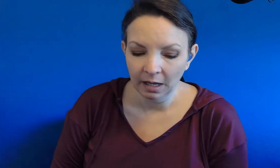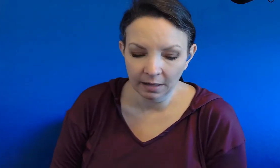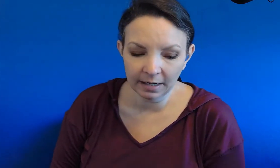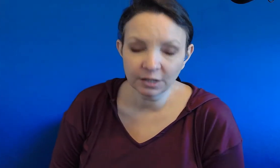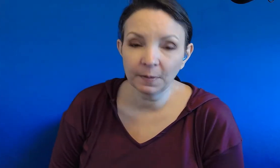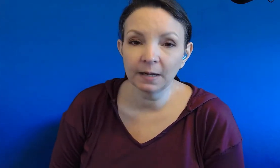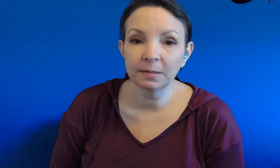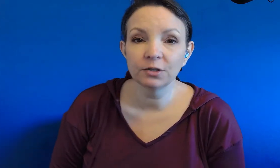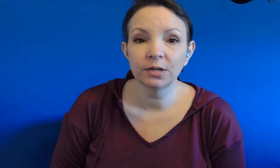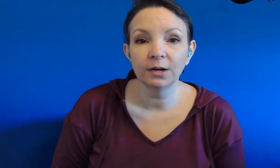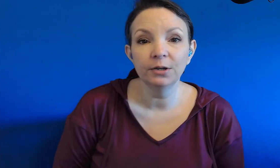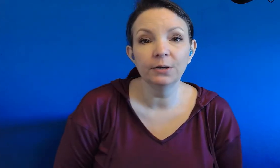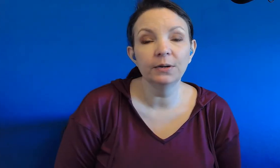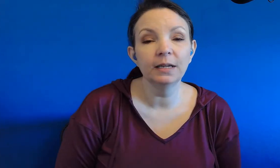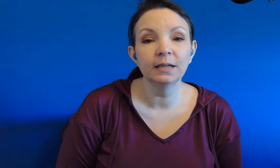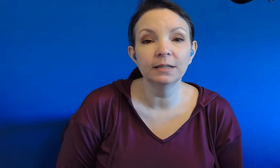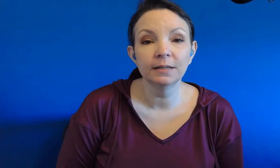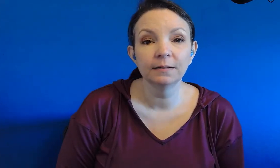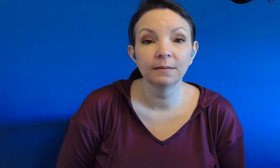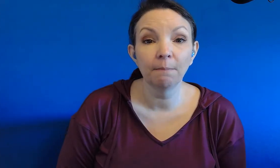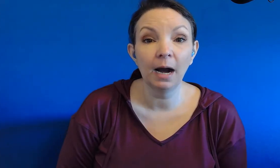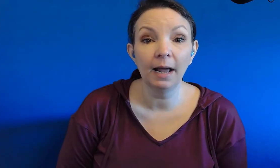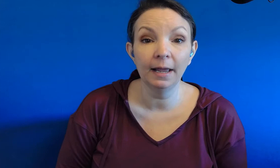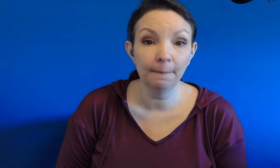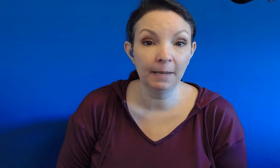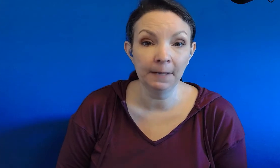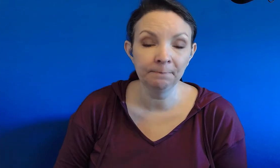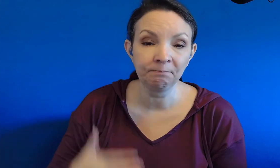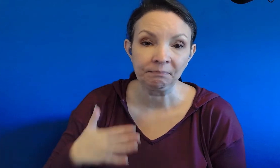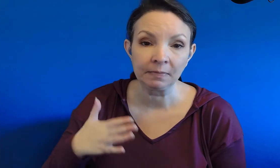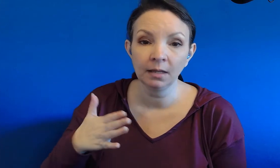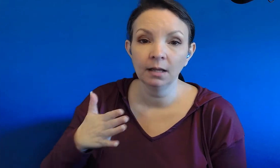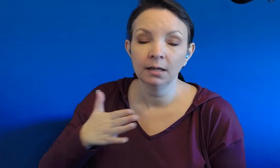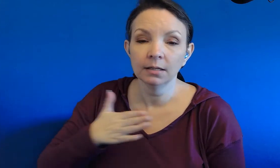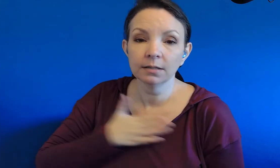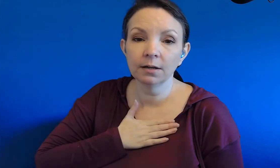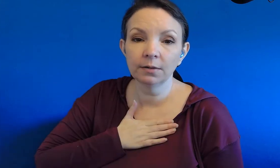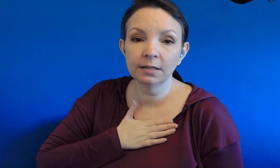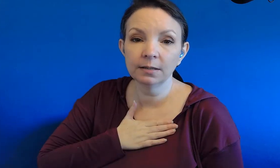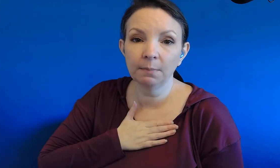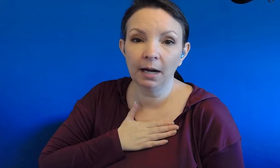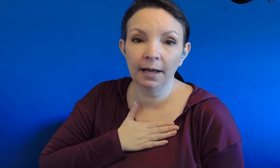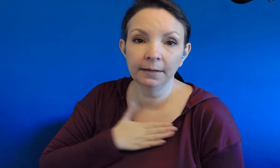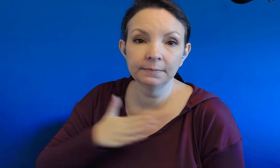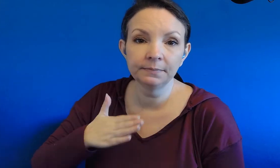part I'm going to show you is my and me. So this is my,